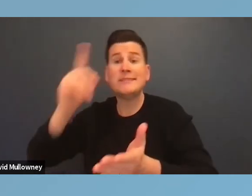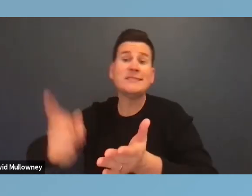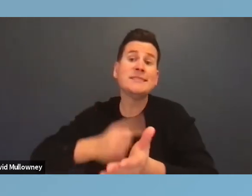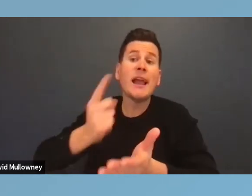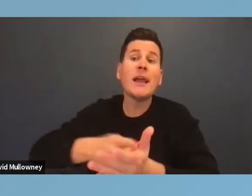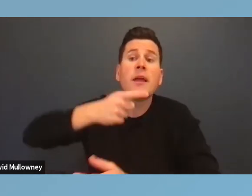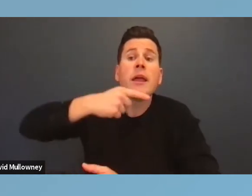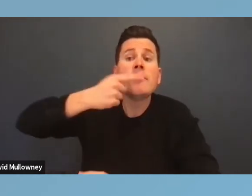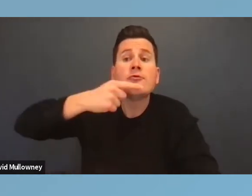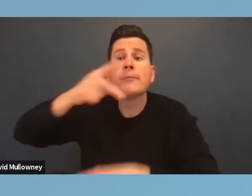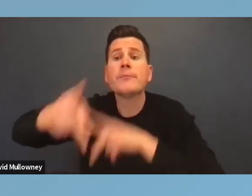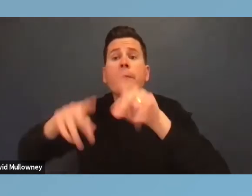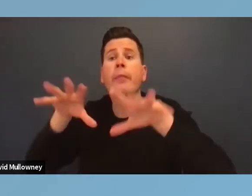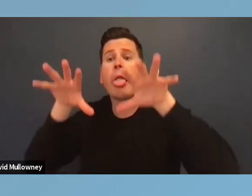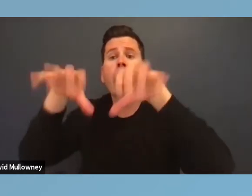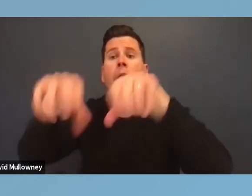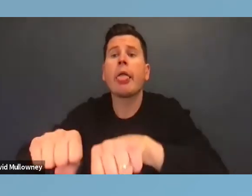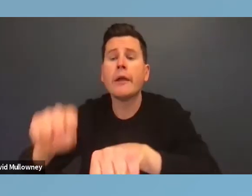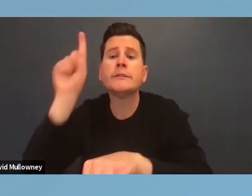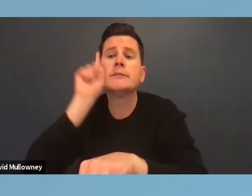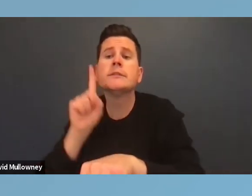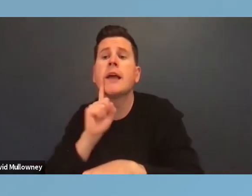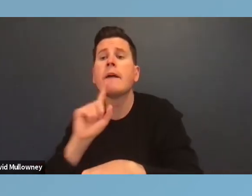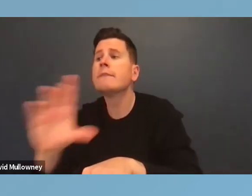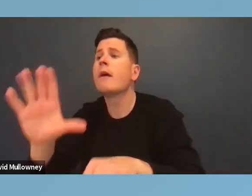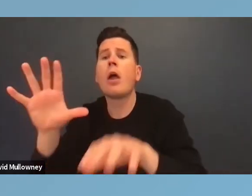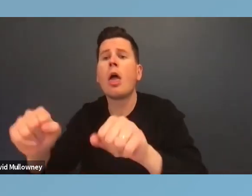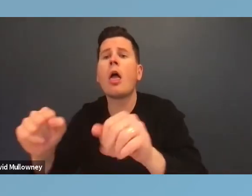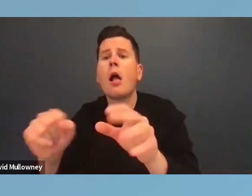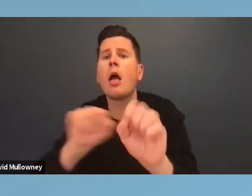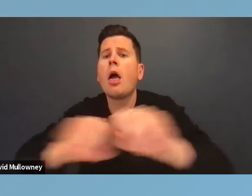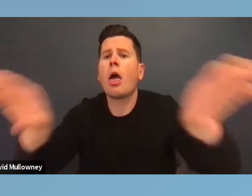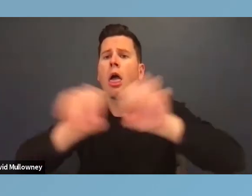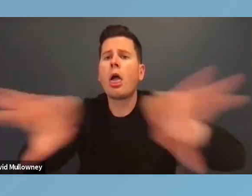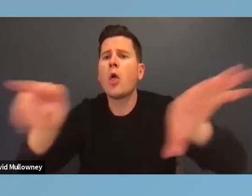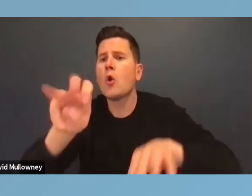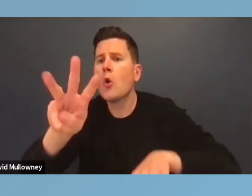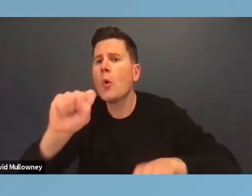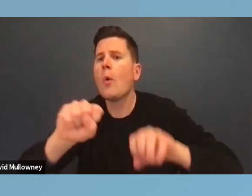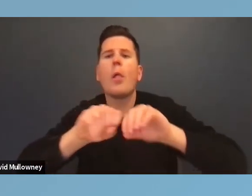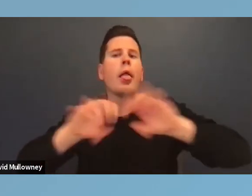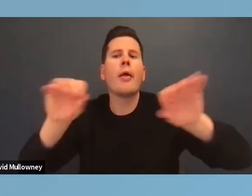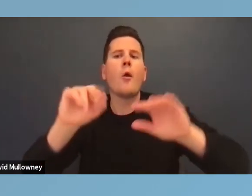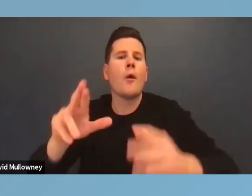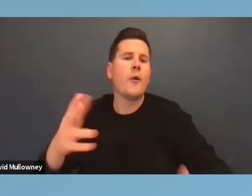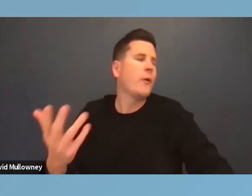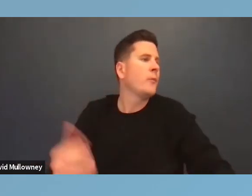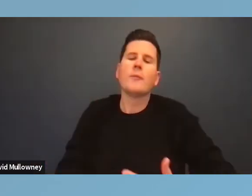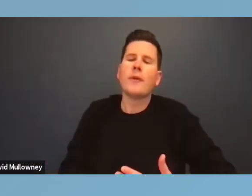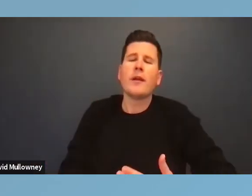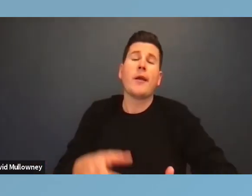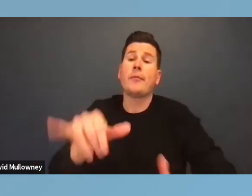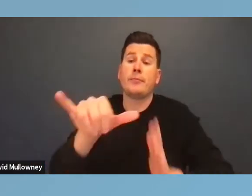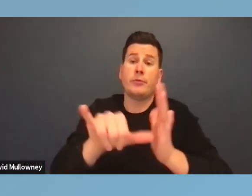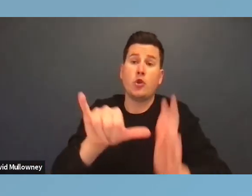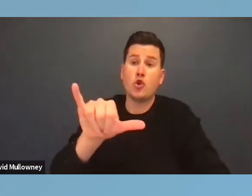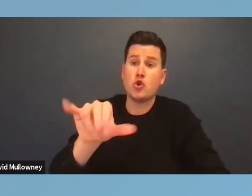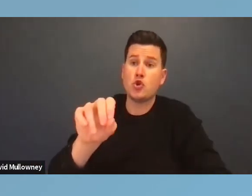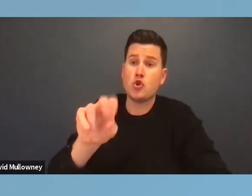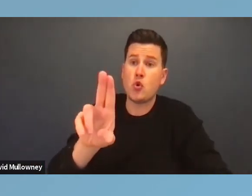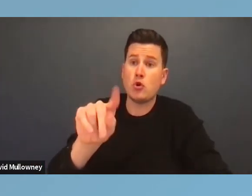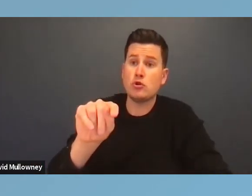deaf people. And sometimes hearing people take over deaf news and things like